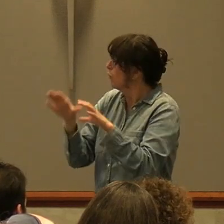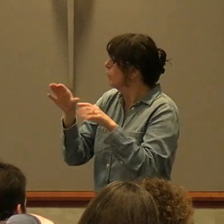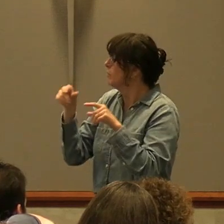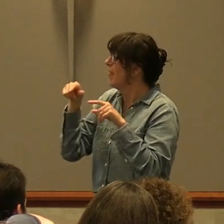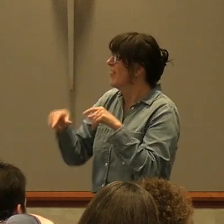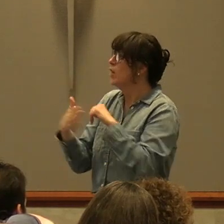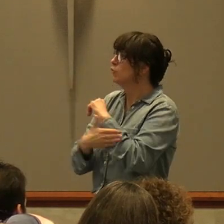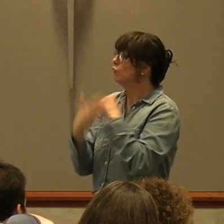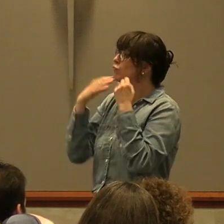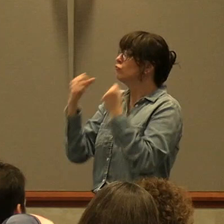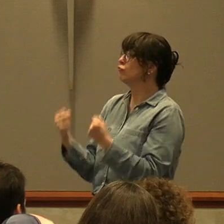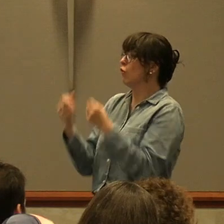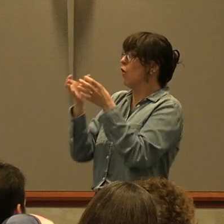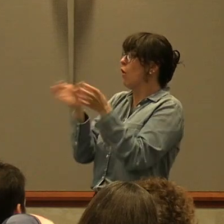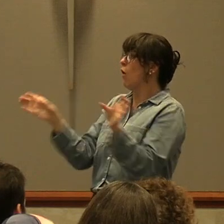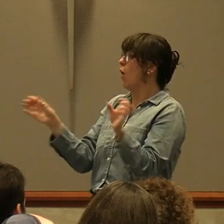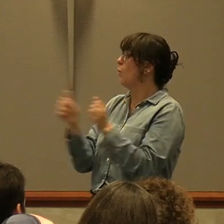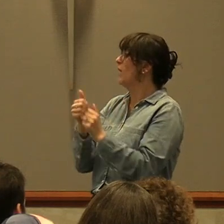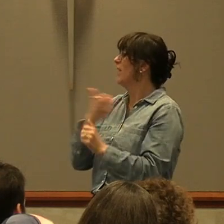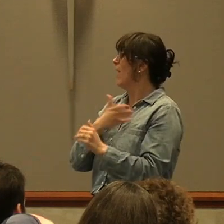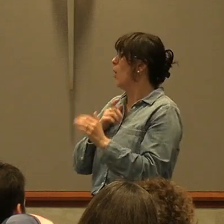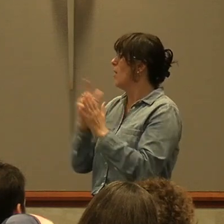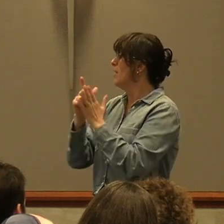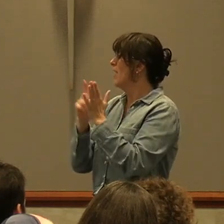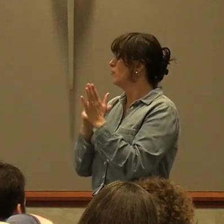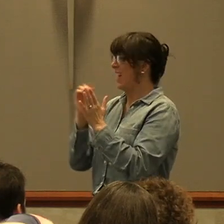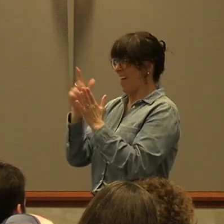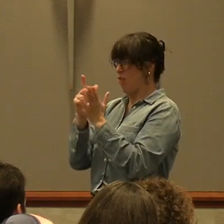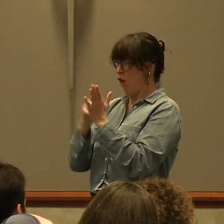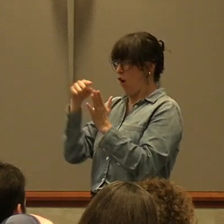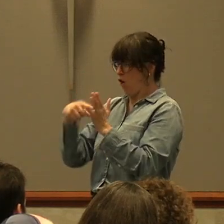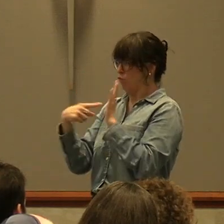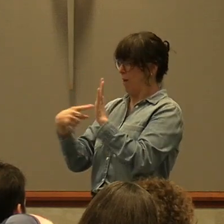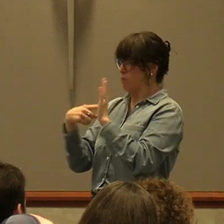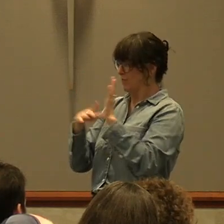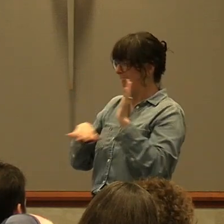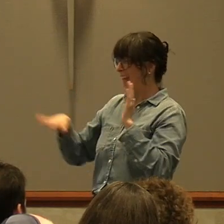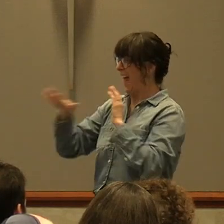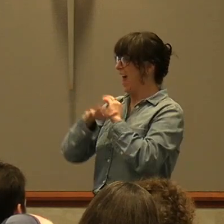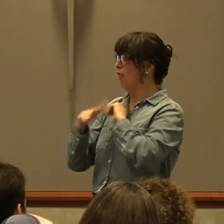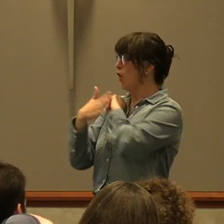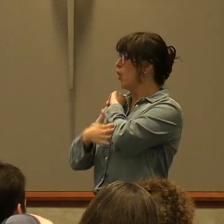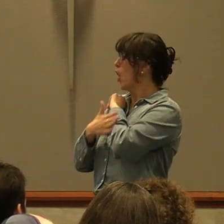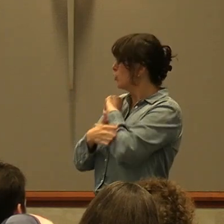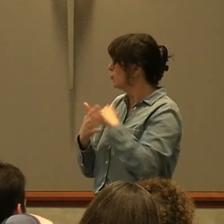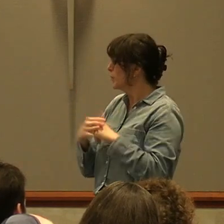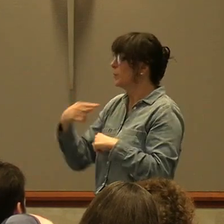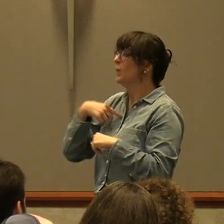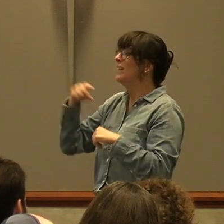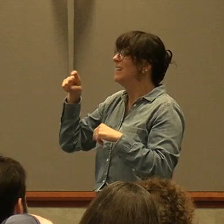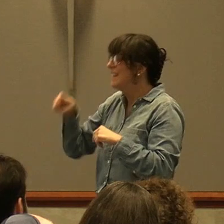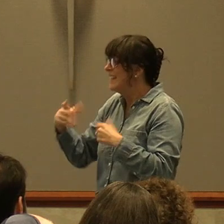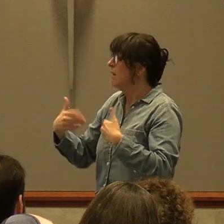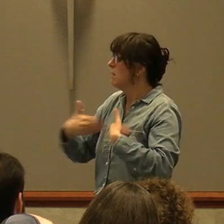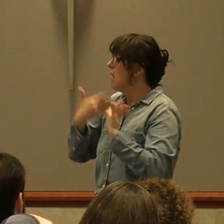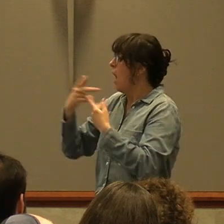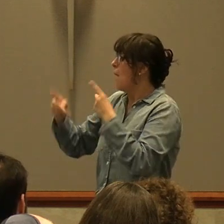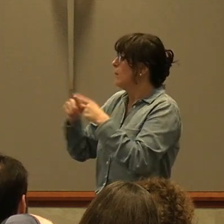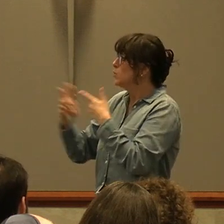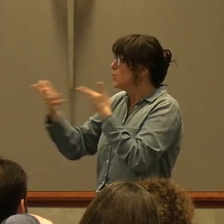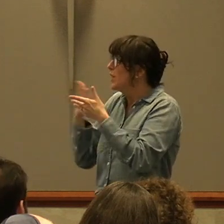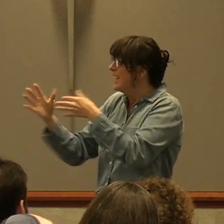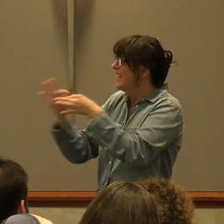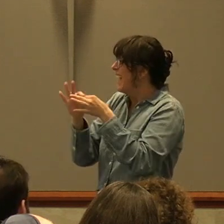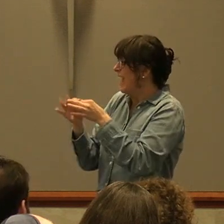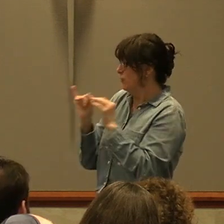deeply divided, and our legislature represents the people of this country. So we need young people engaged because